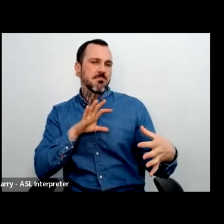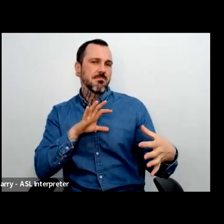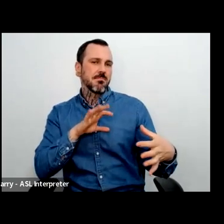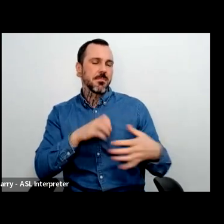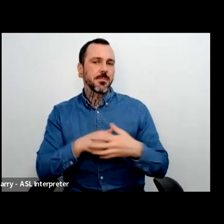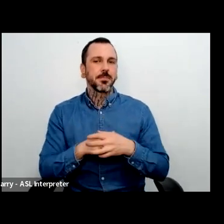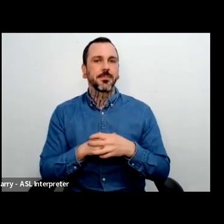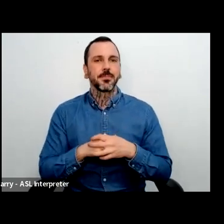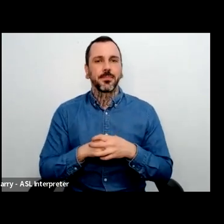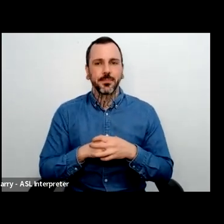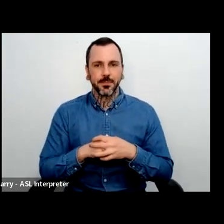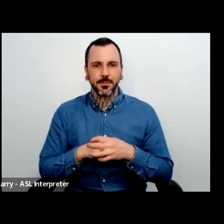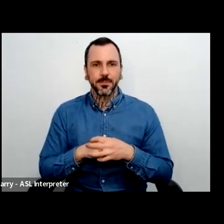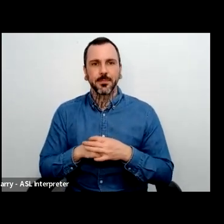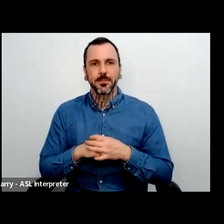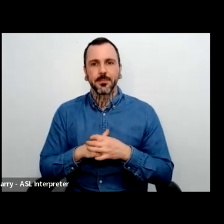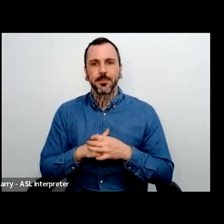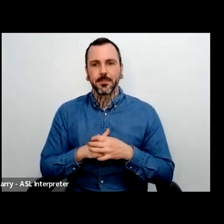it's really,